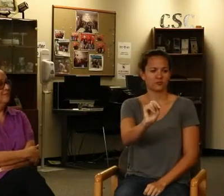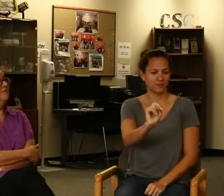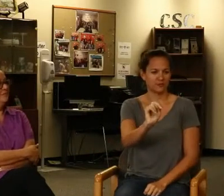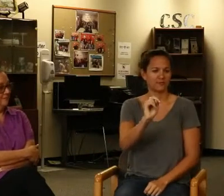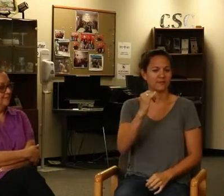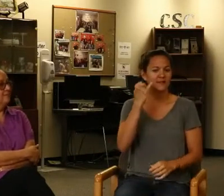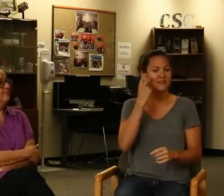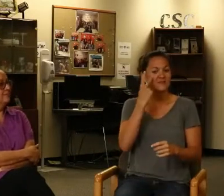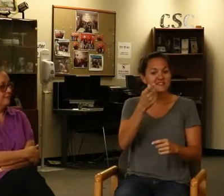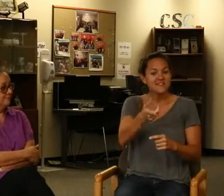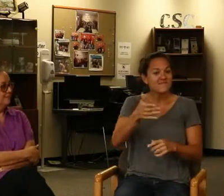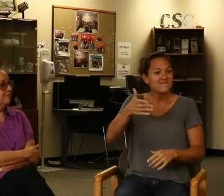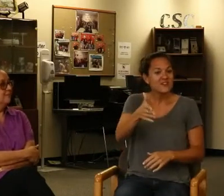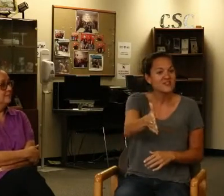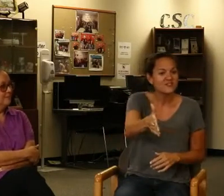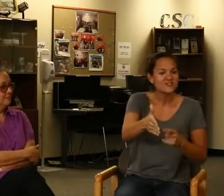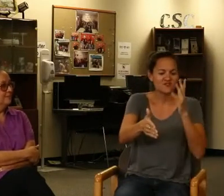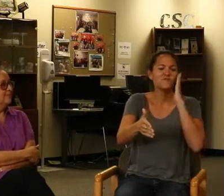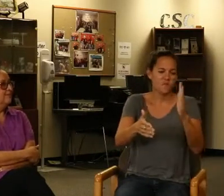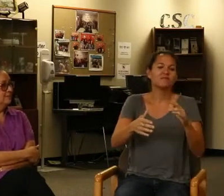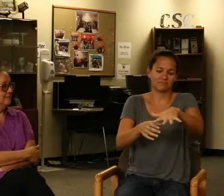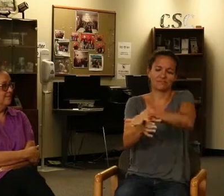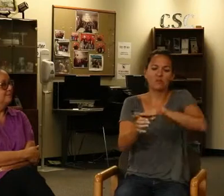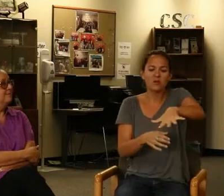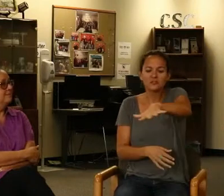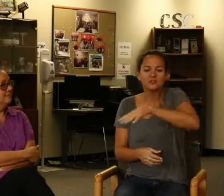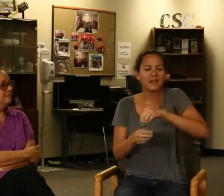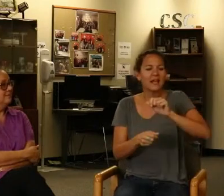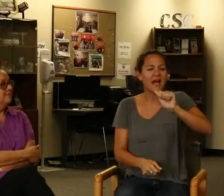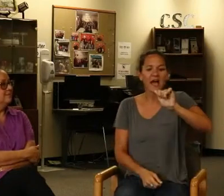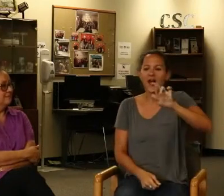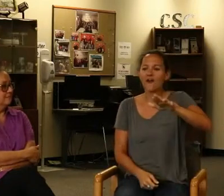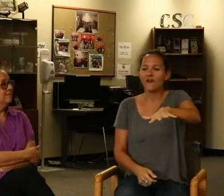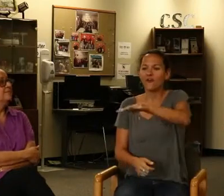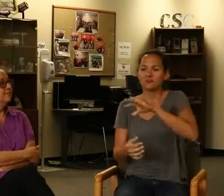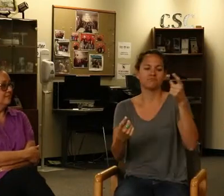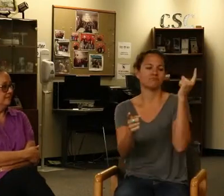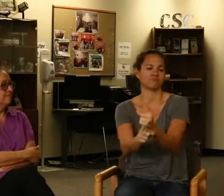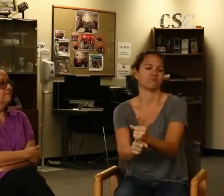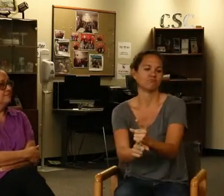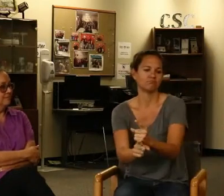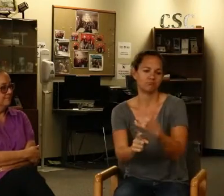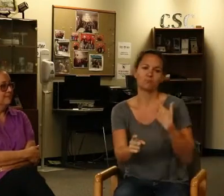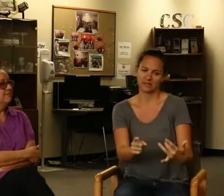is often the most correct. If you see, say, fish out in that location, out in the air, then that's